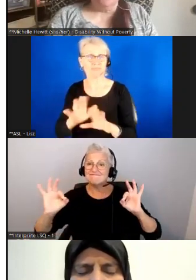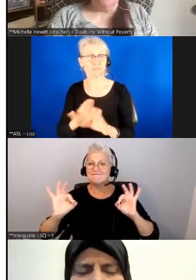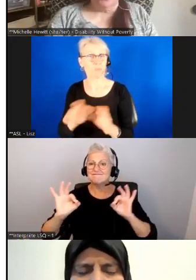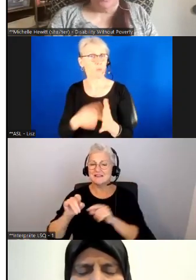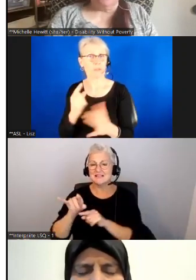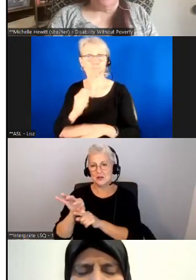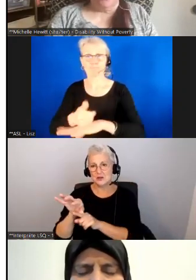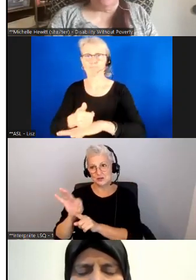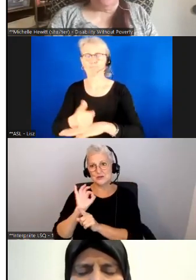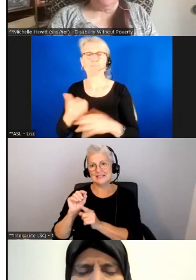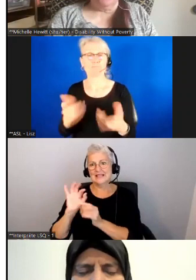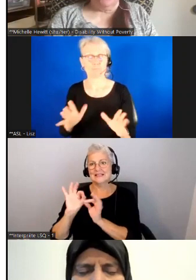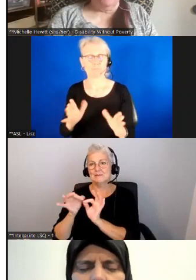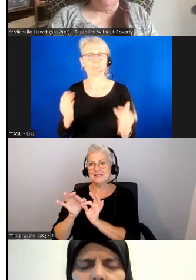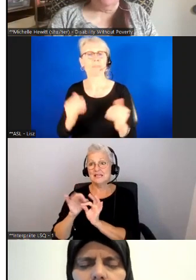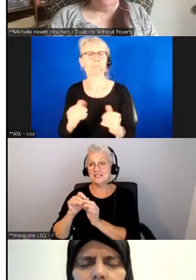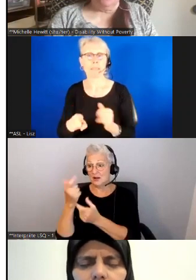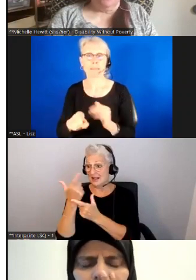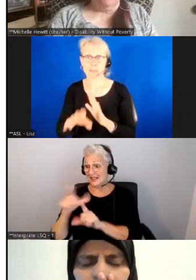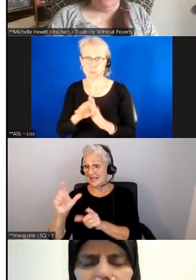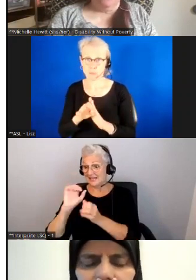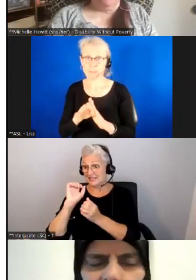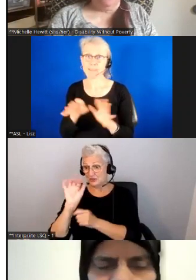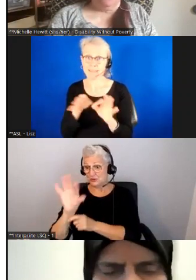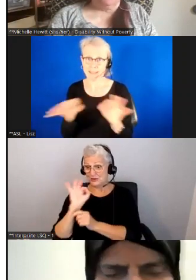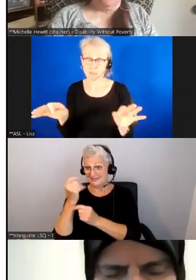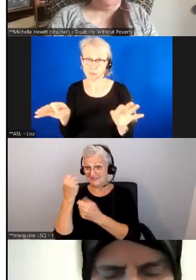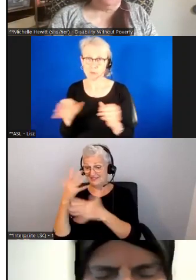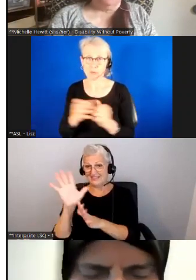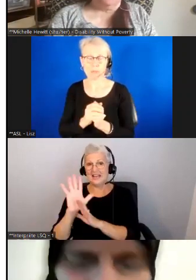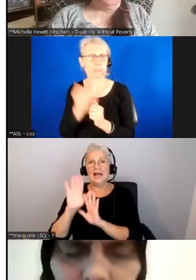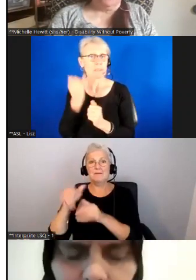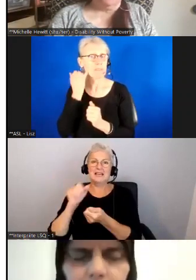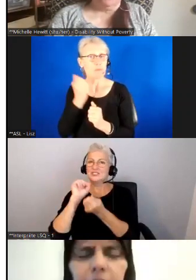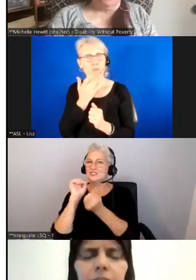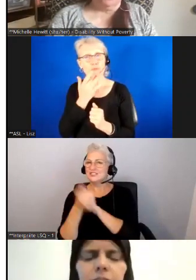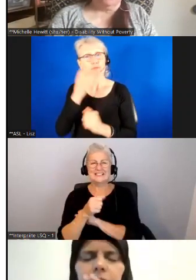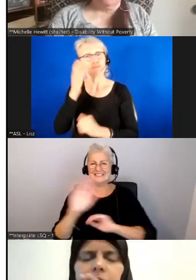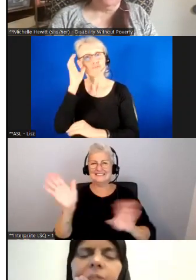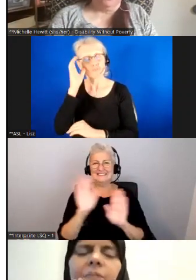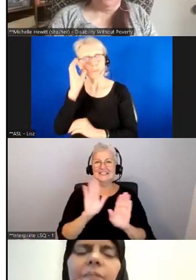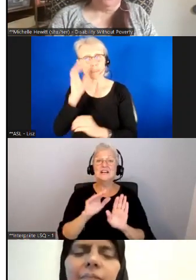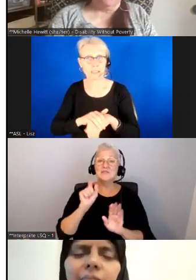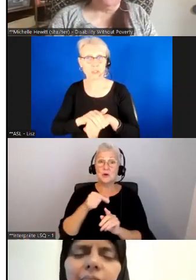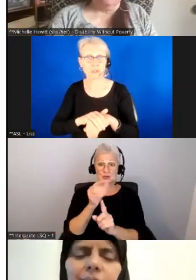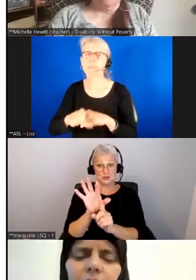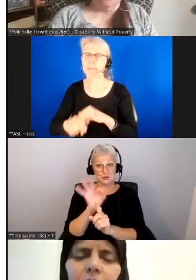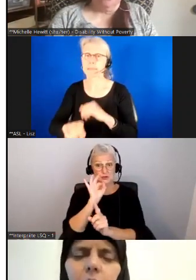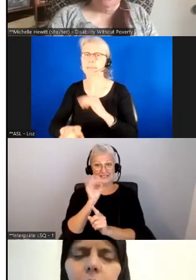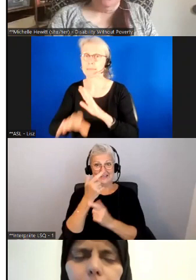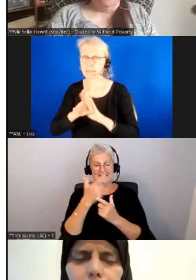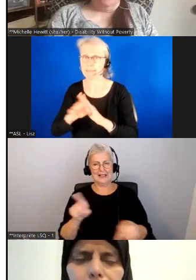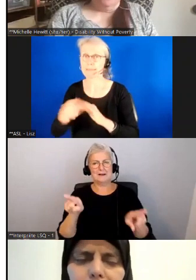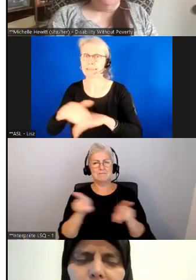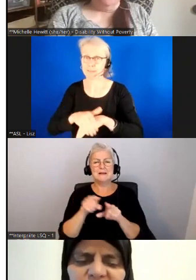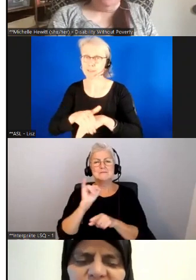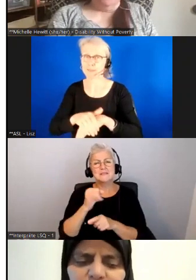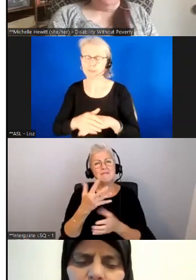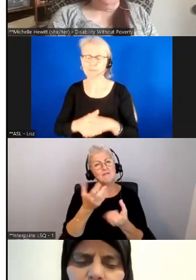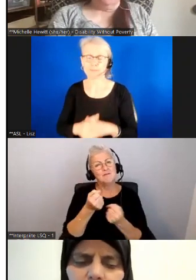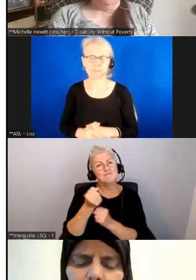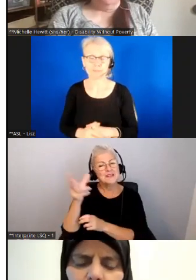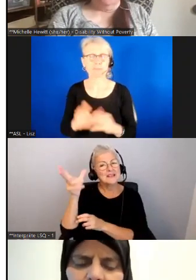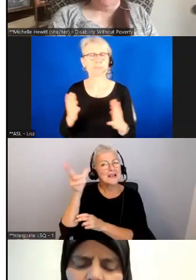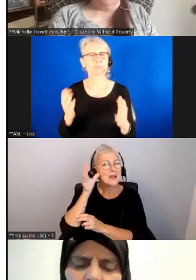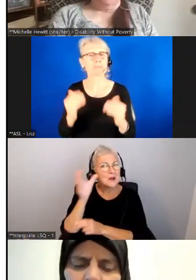You must select a language even if you want to hear this presentation in English. If you